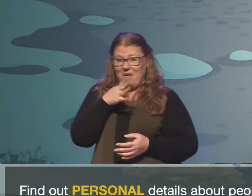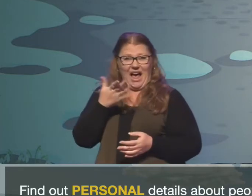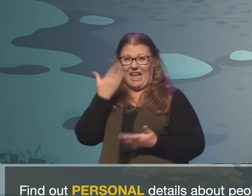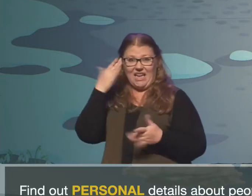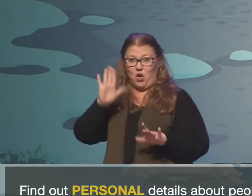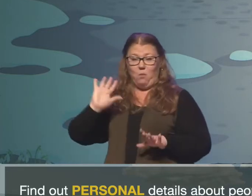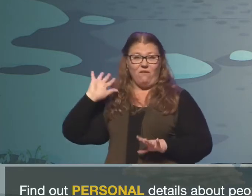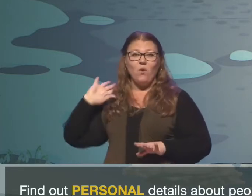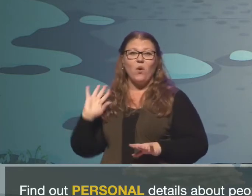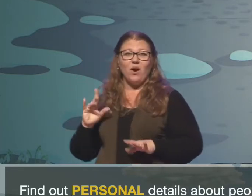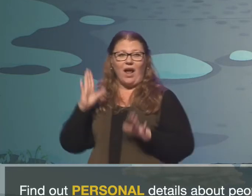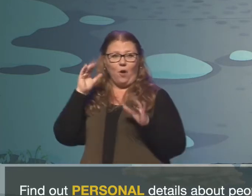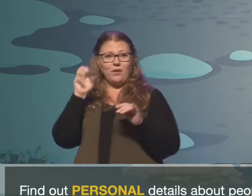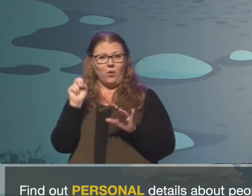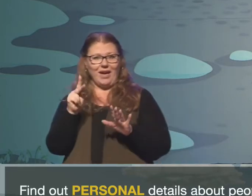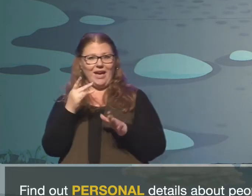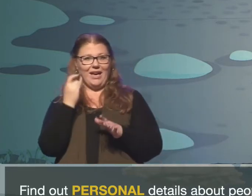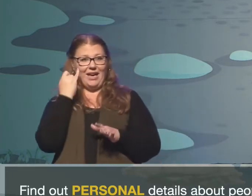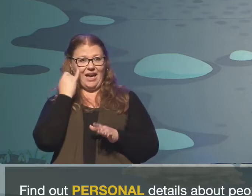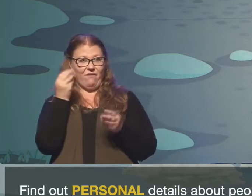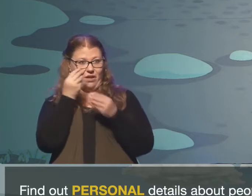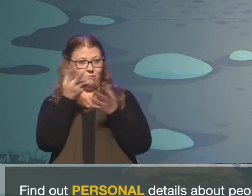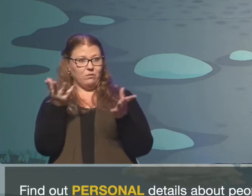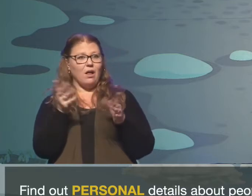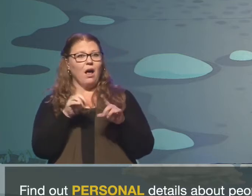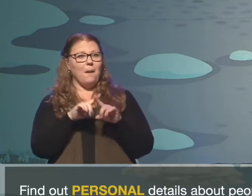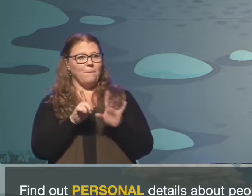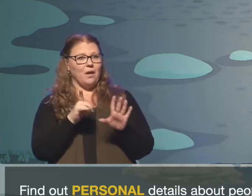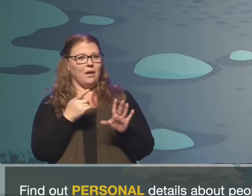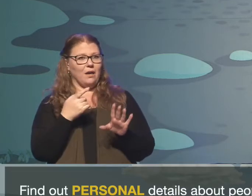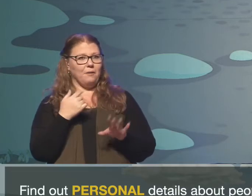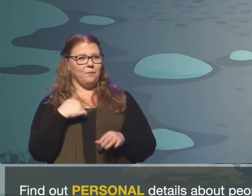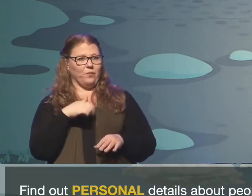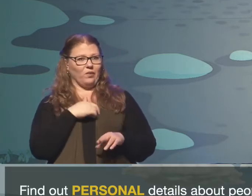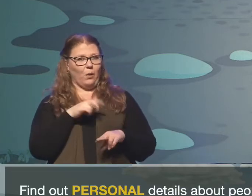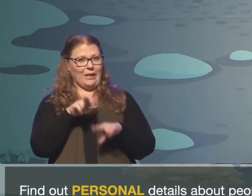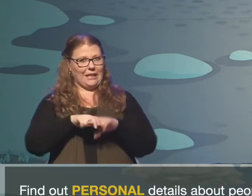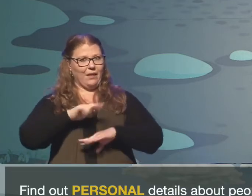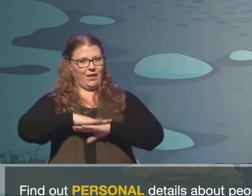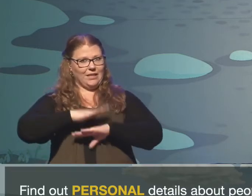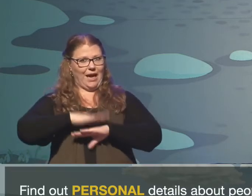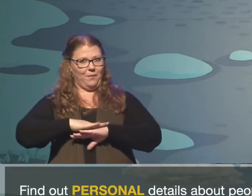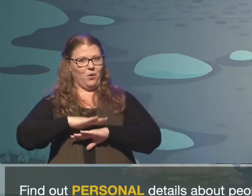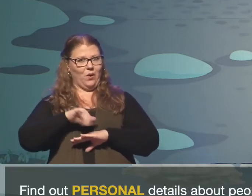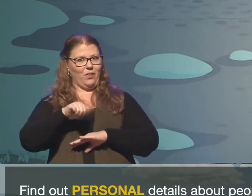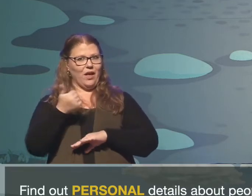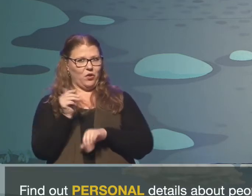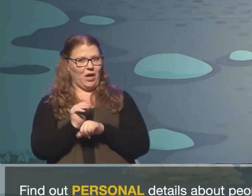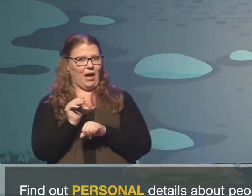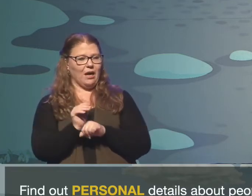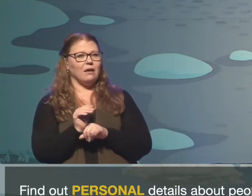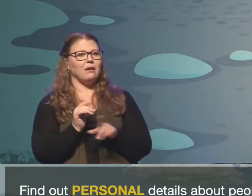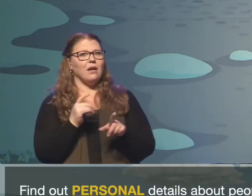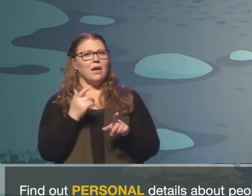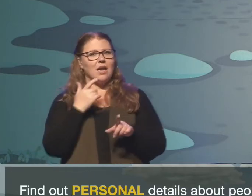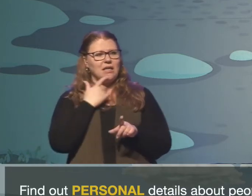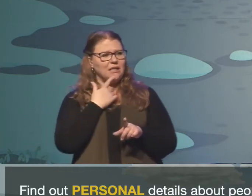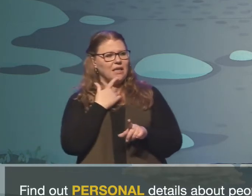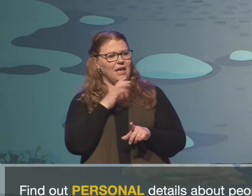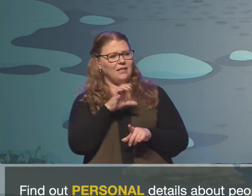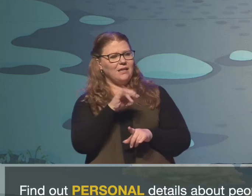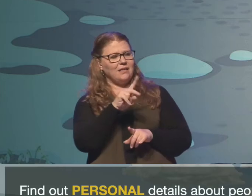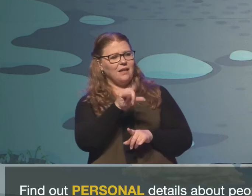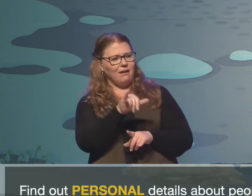before. And I hope it's okay if I share this, Cindy, but we were sitting at her table the other night, and I just said to her, I said,